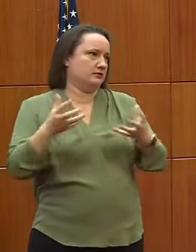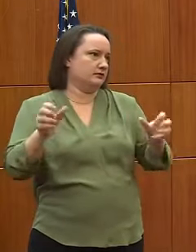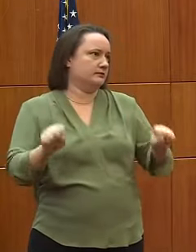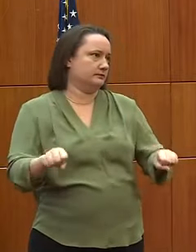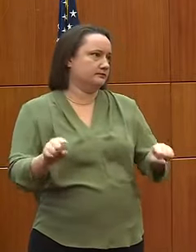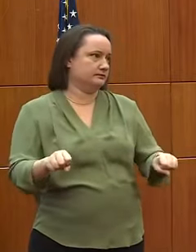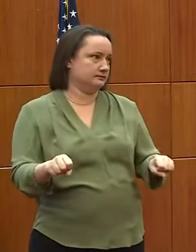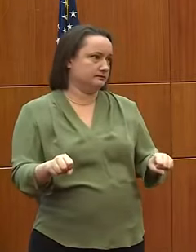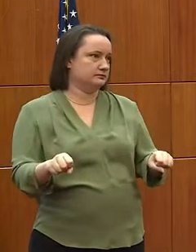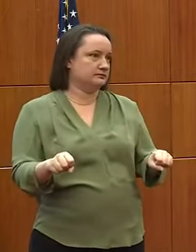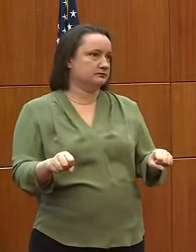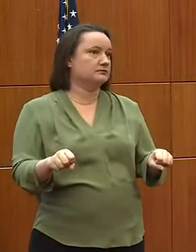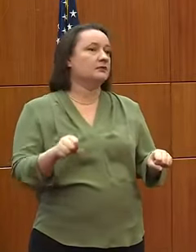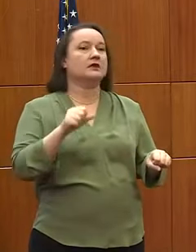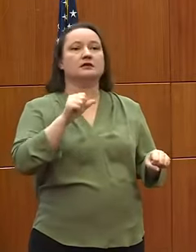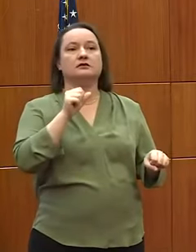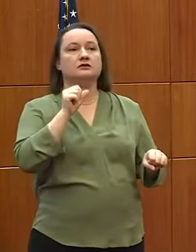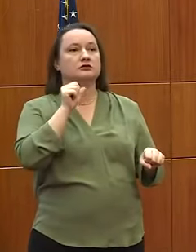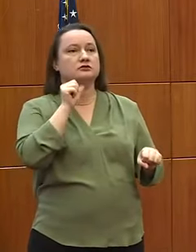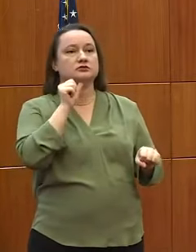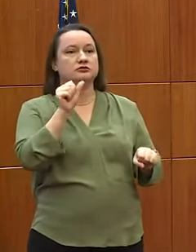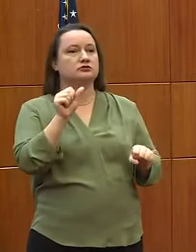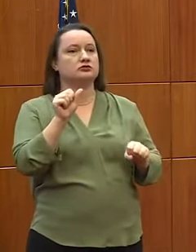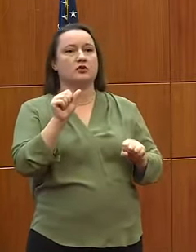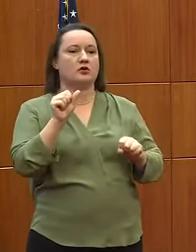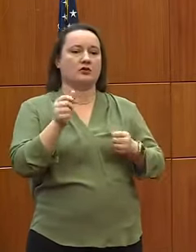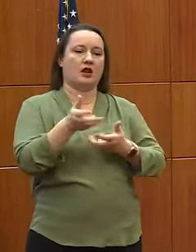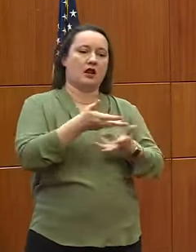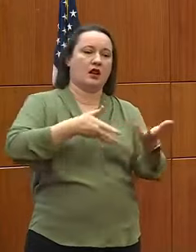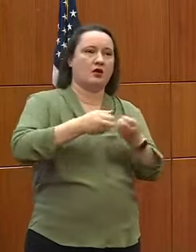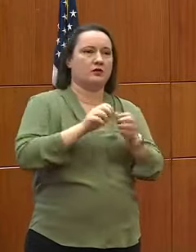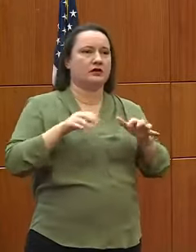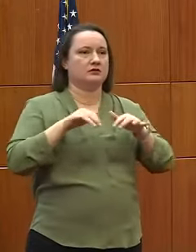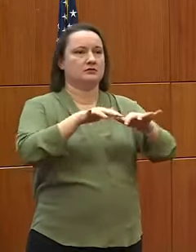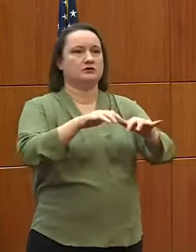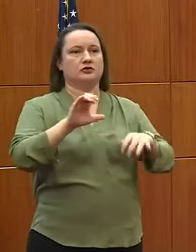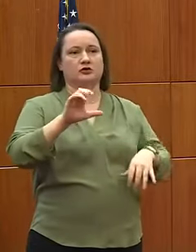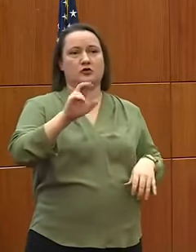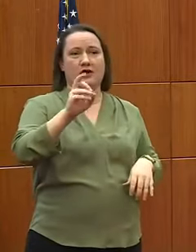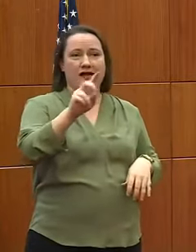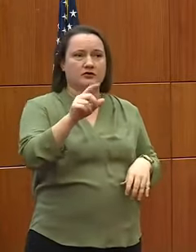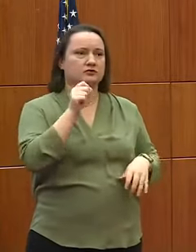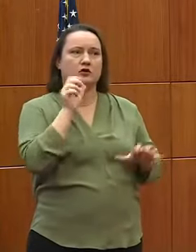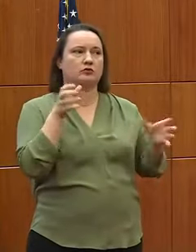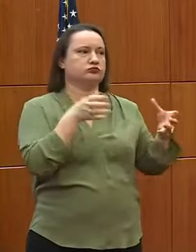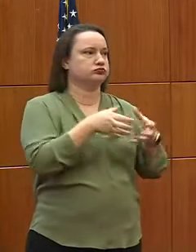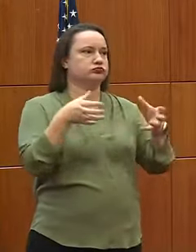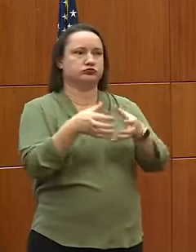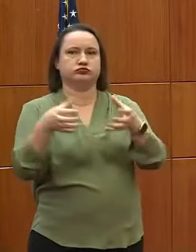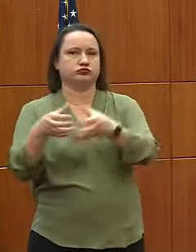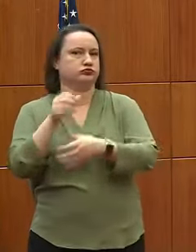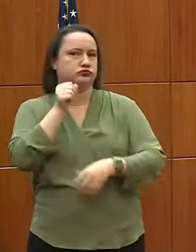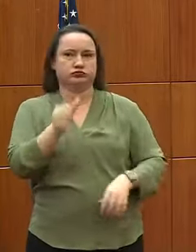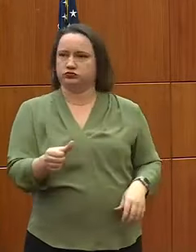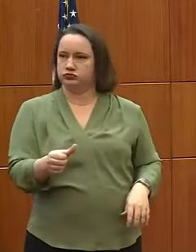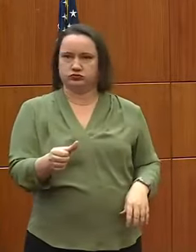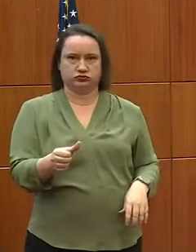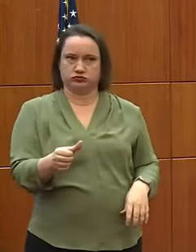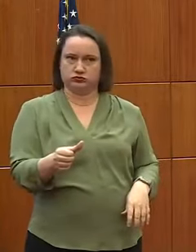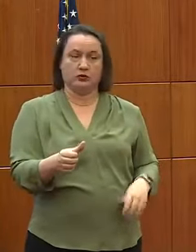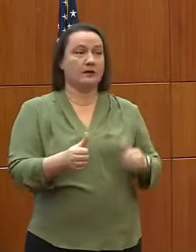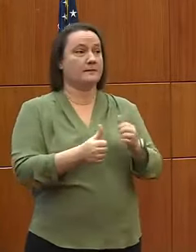possible. Do not go into crowds. Do not have gatherings. I know that most Virginians